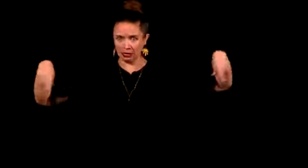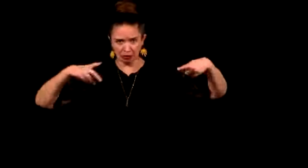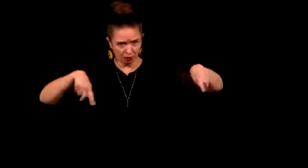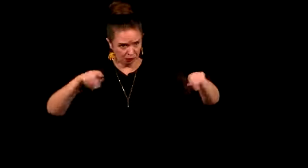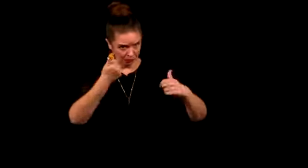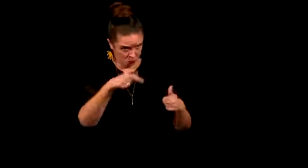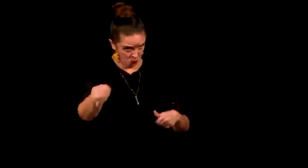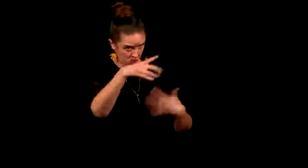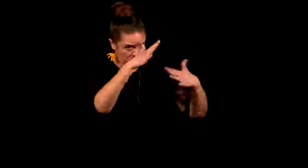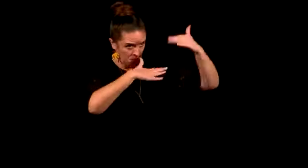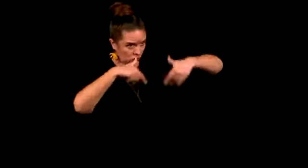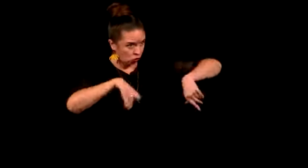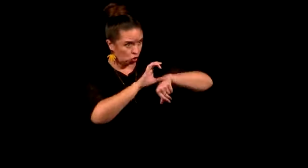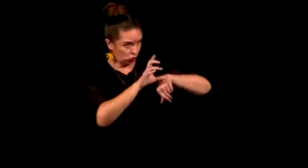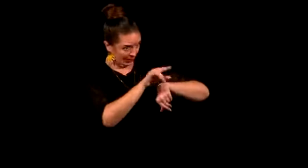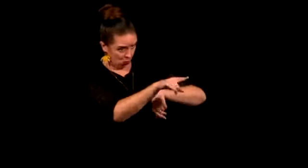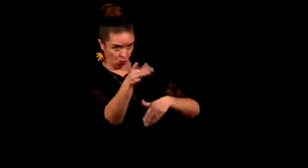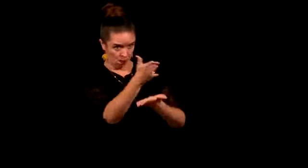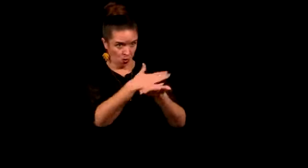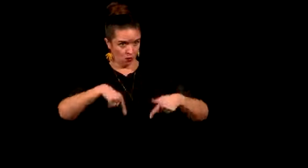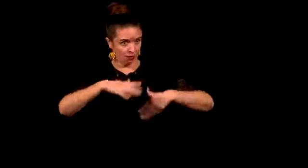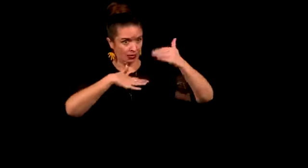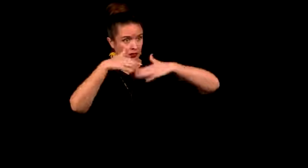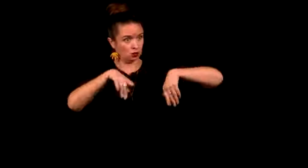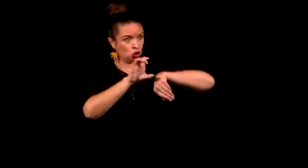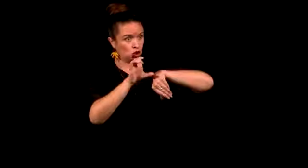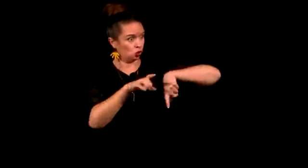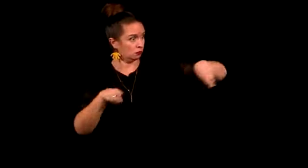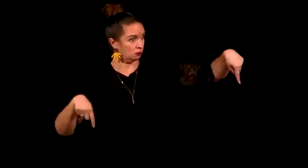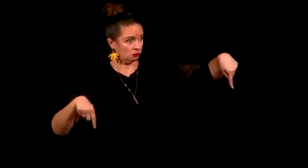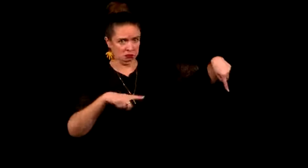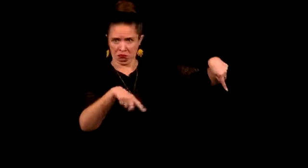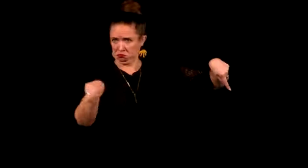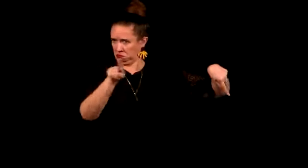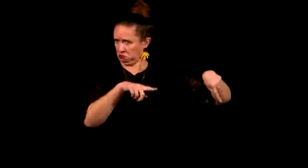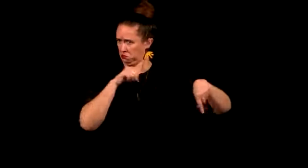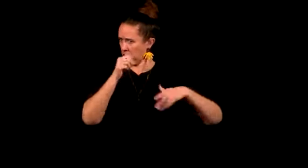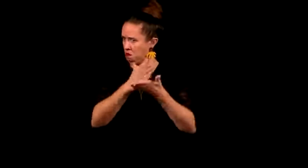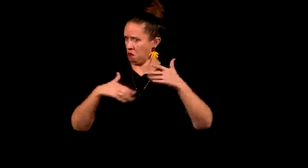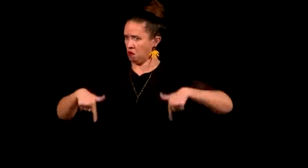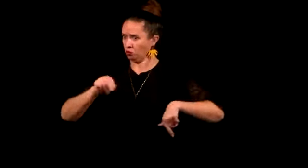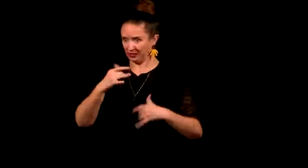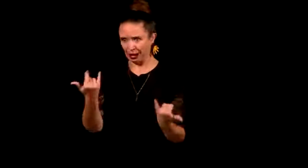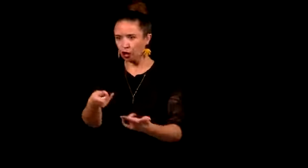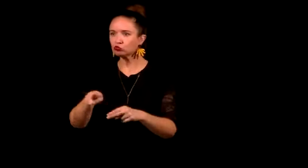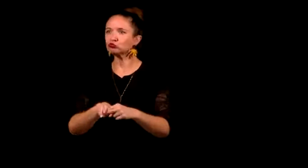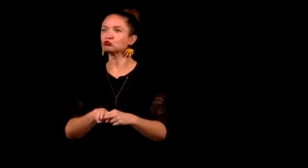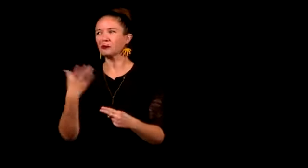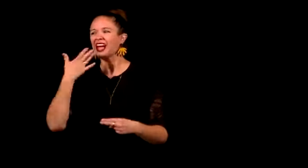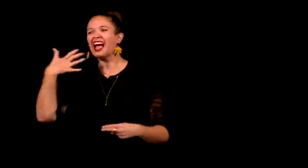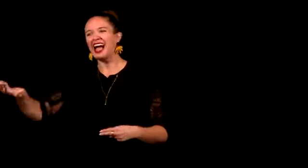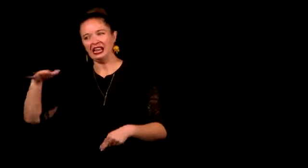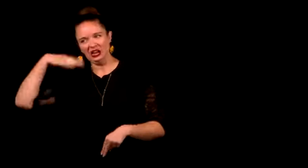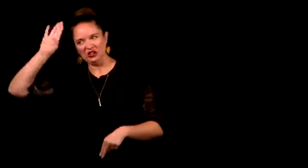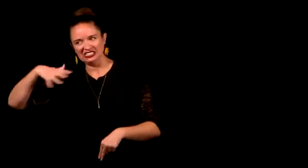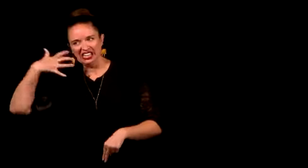kind of like here. We come to church. Curiosity, did anybody build this building for church? It was already here. We came